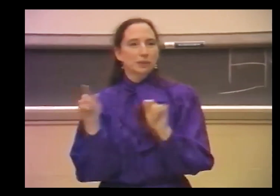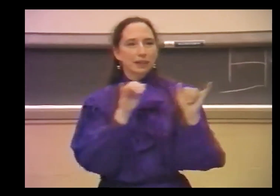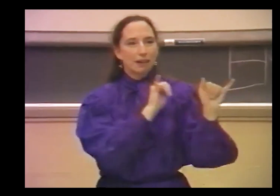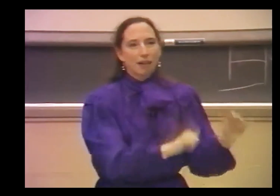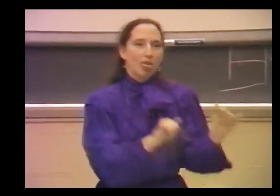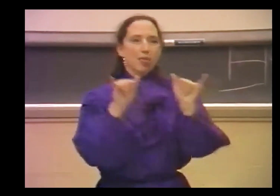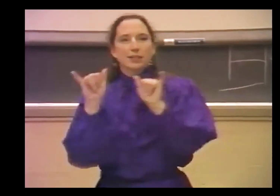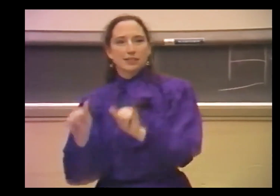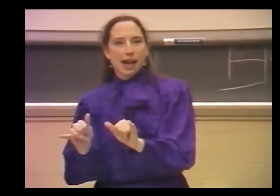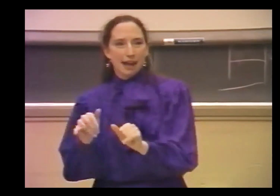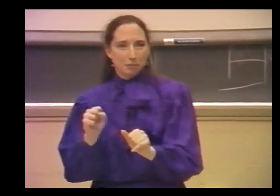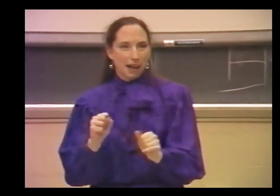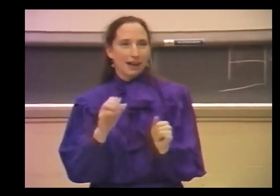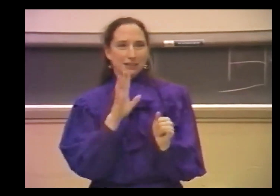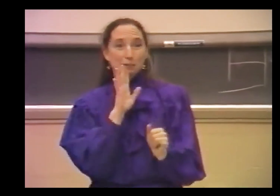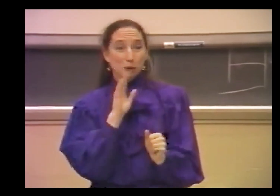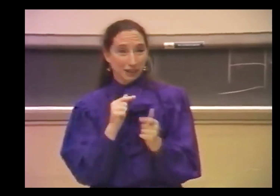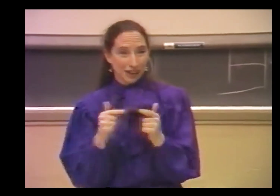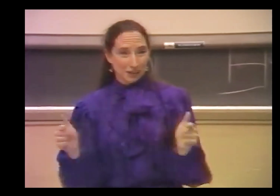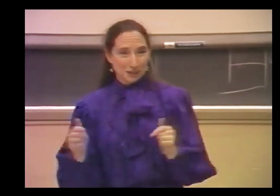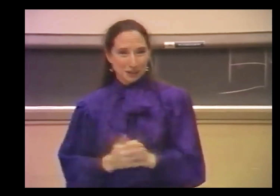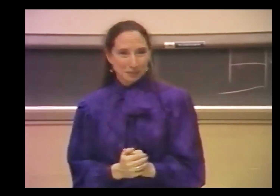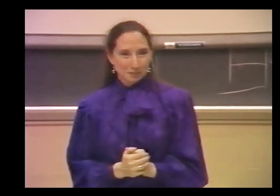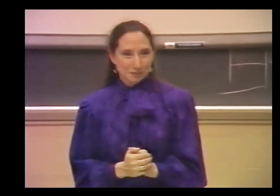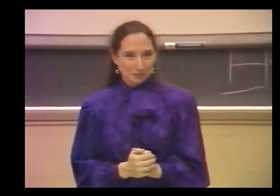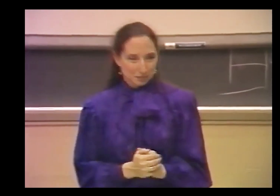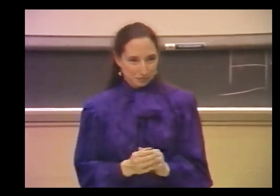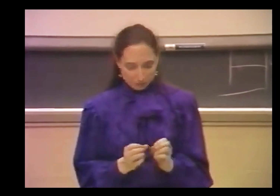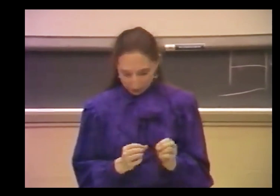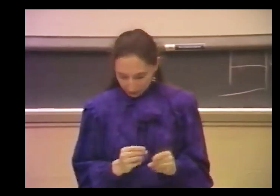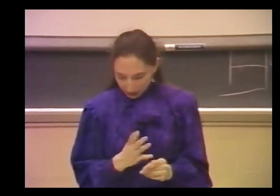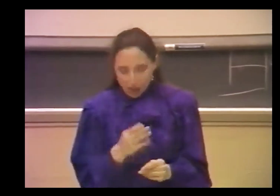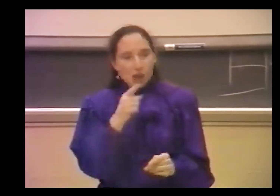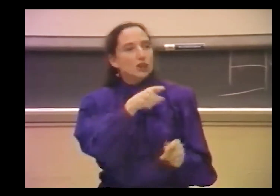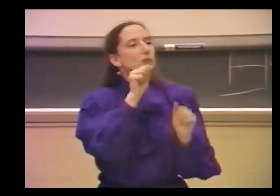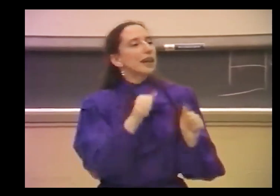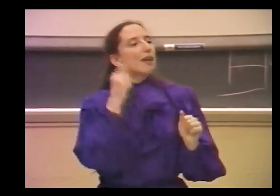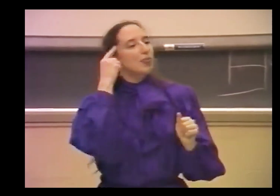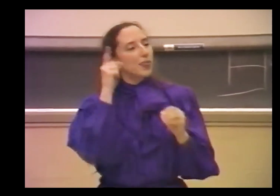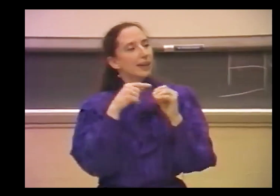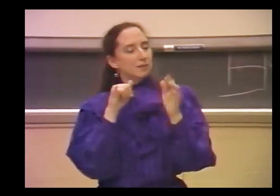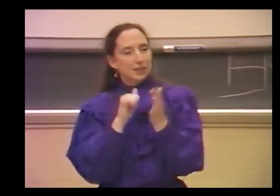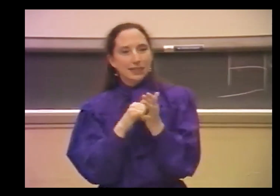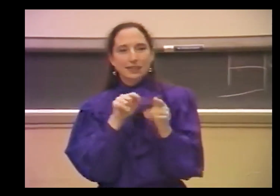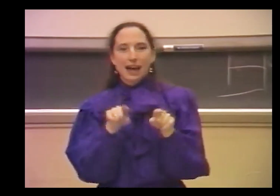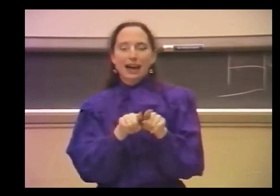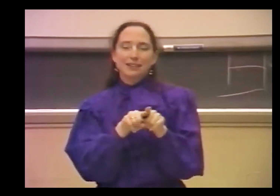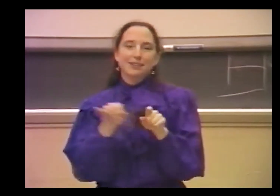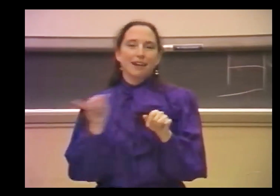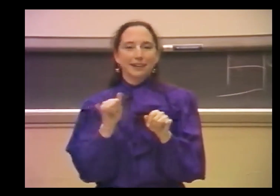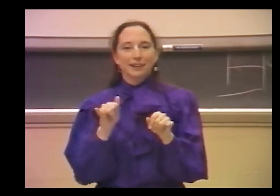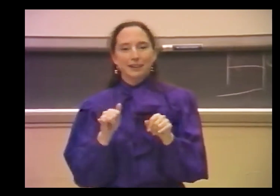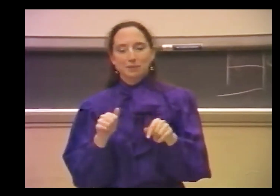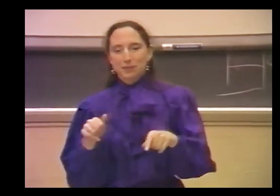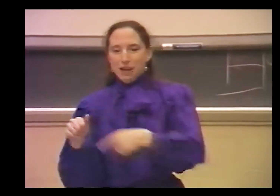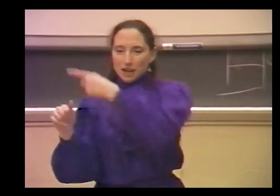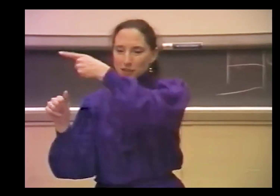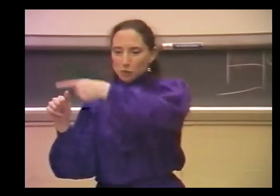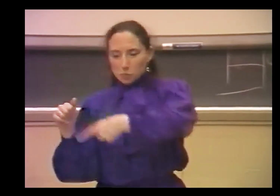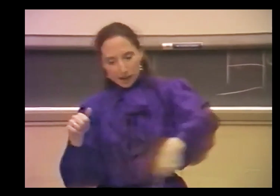really the same as spoken language. Okay, you can think of this as like a swing